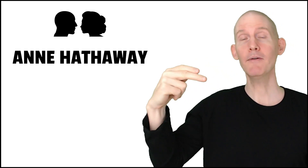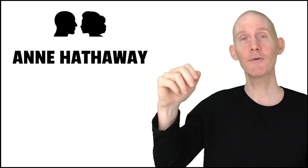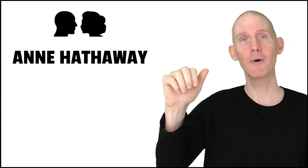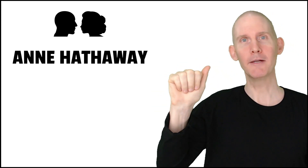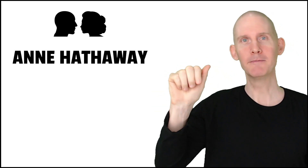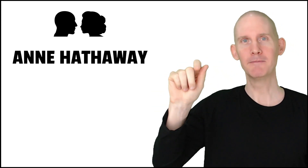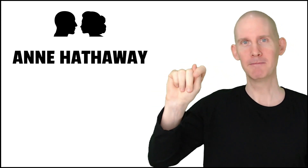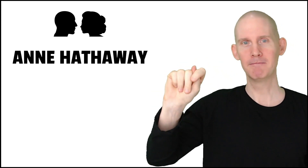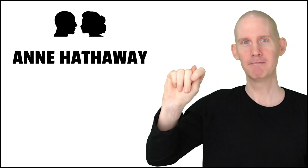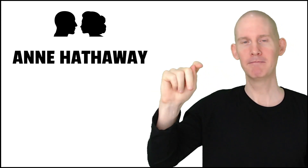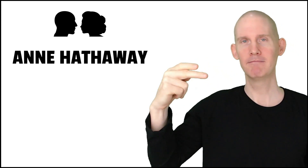Hathaway.